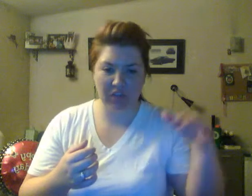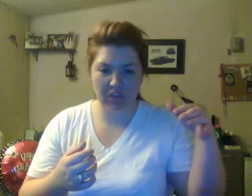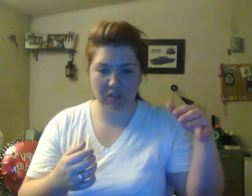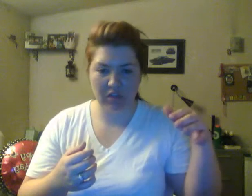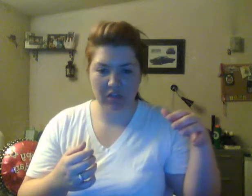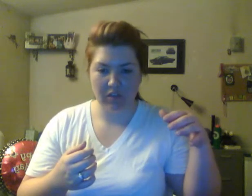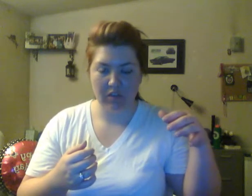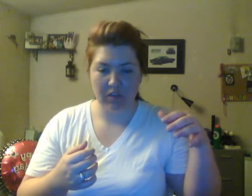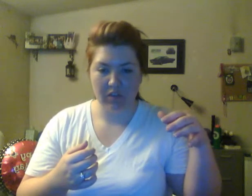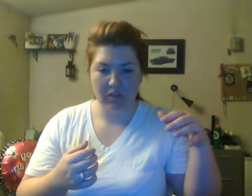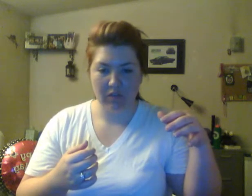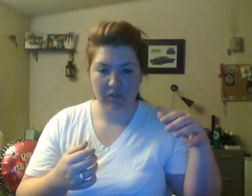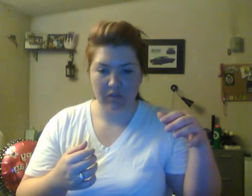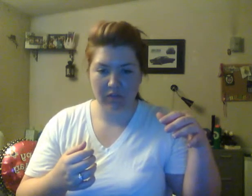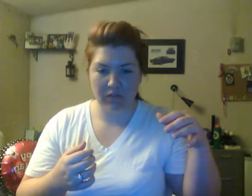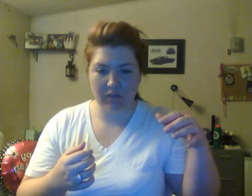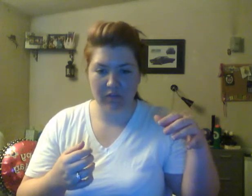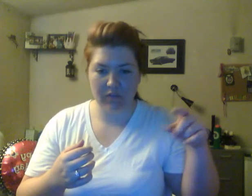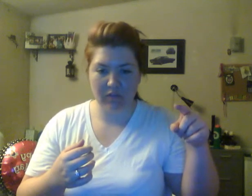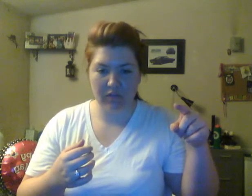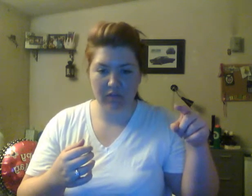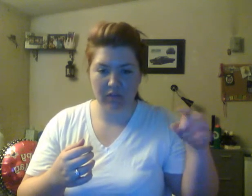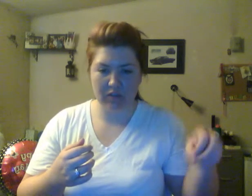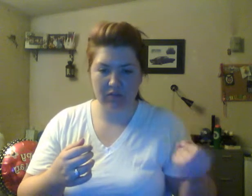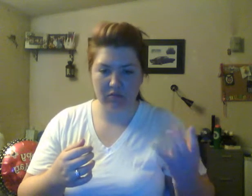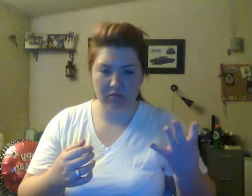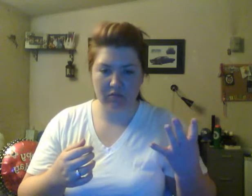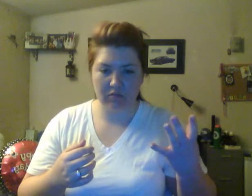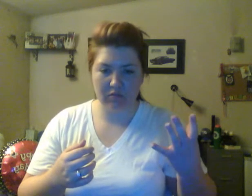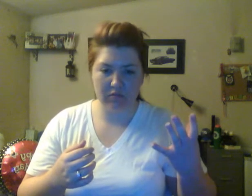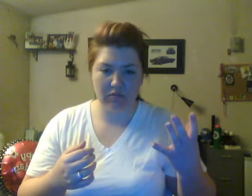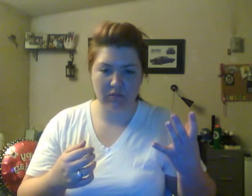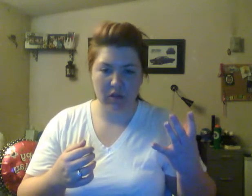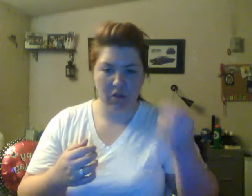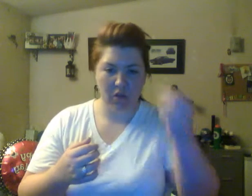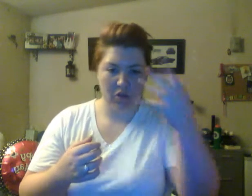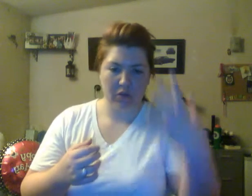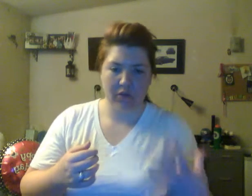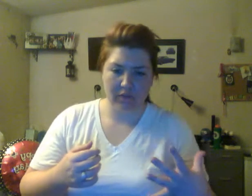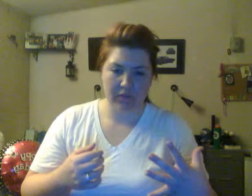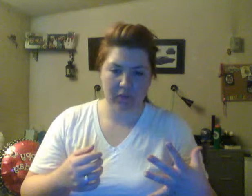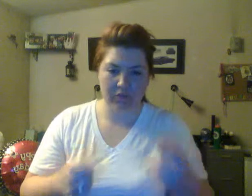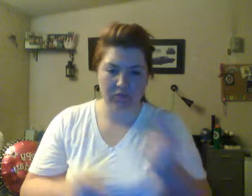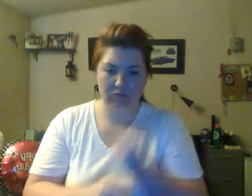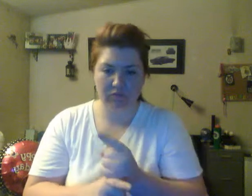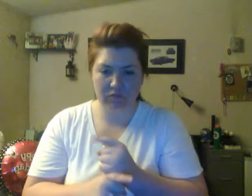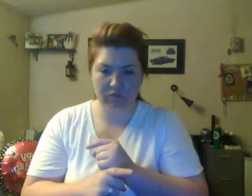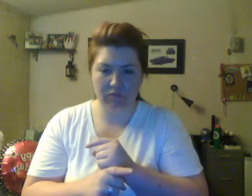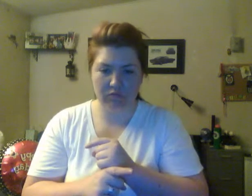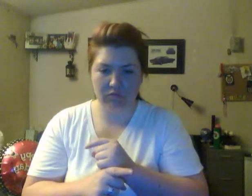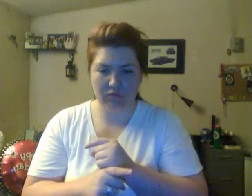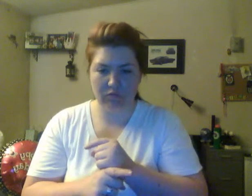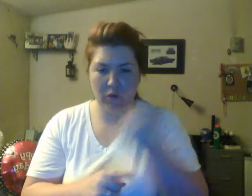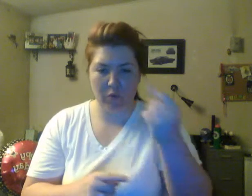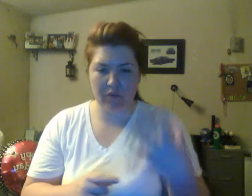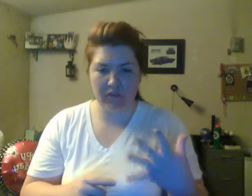Let's see. 3/5. Good. And out of those 3/5, 1/5 are what we call loyalists.